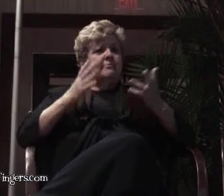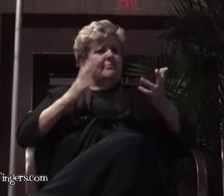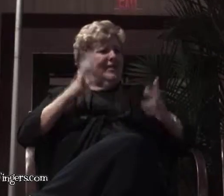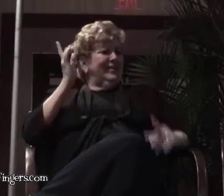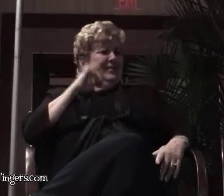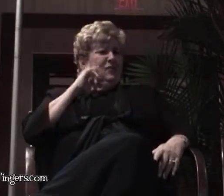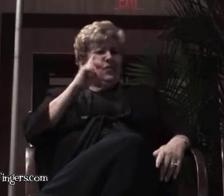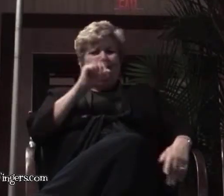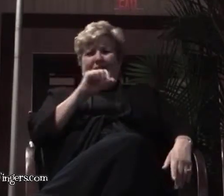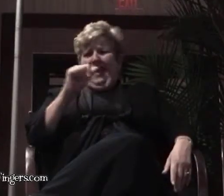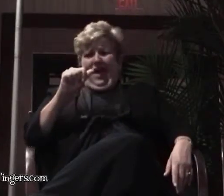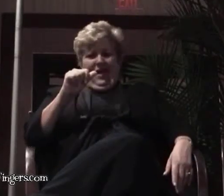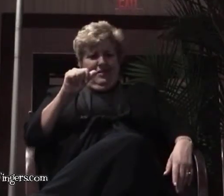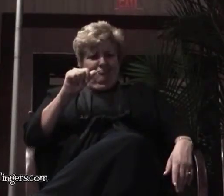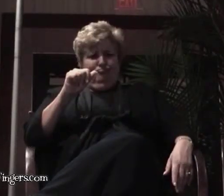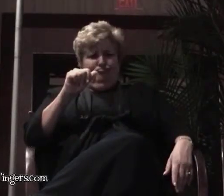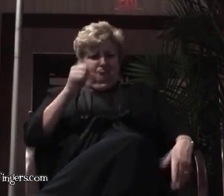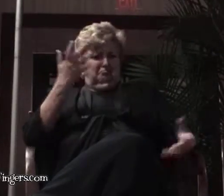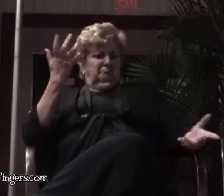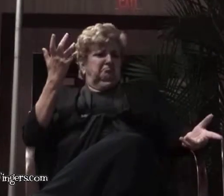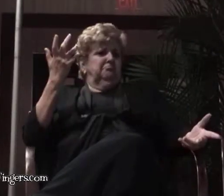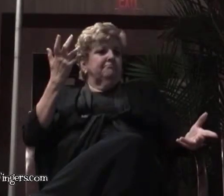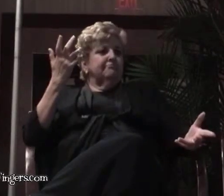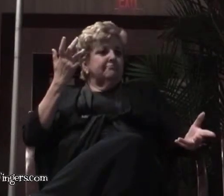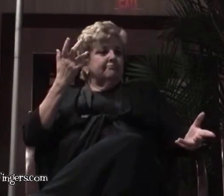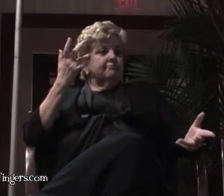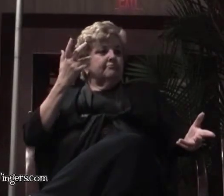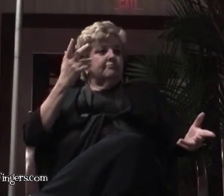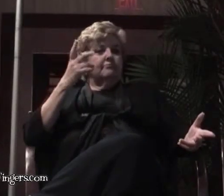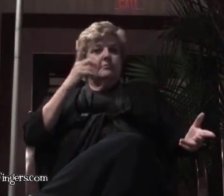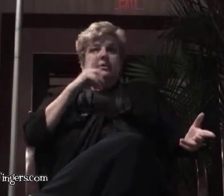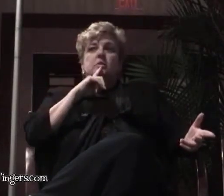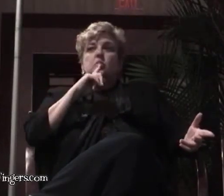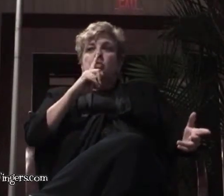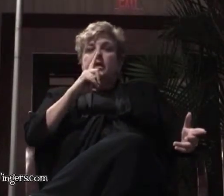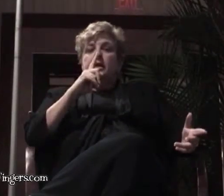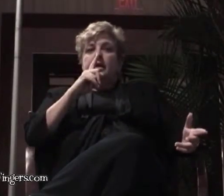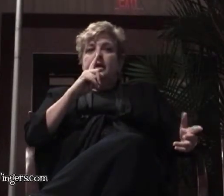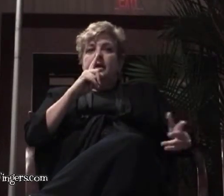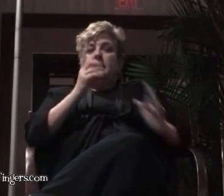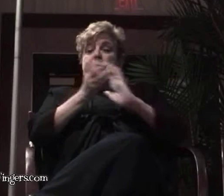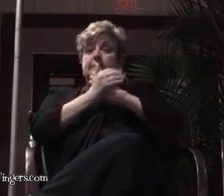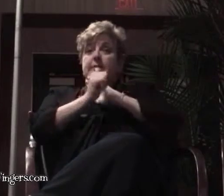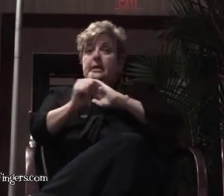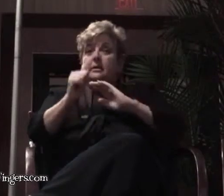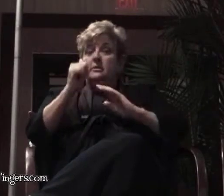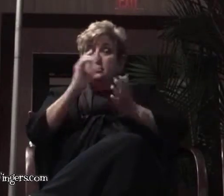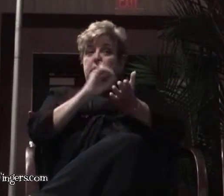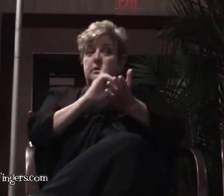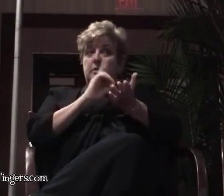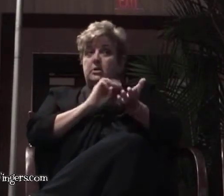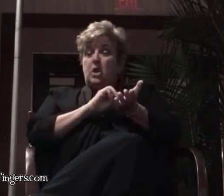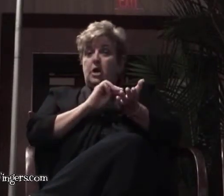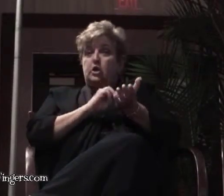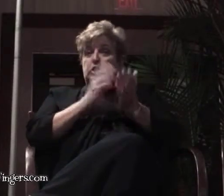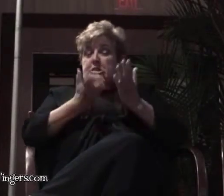Alcoholics Anonymous. But a really talented doctor at the VA suggested to me that I might go to treatment and get off